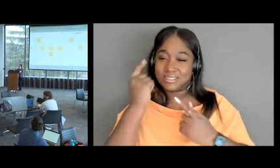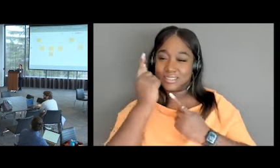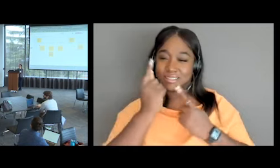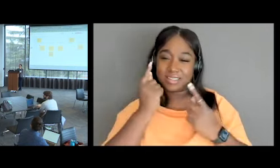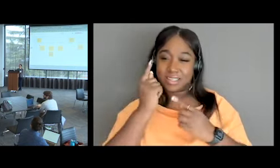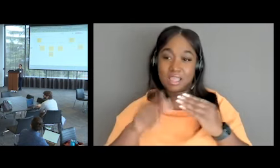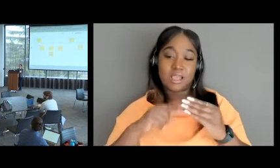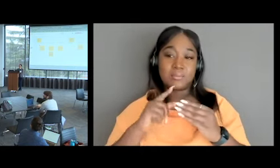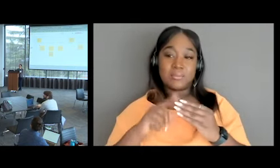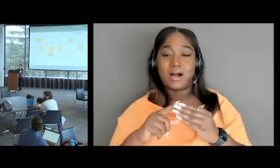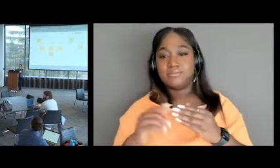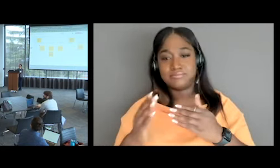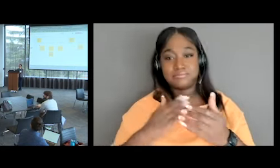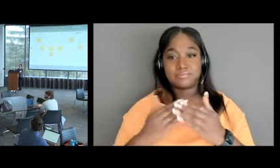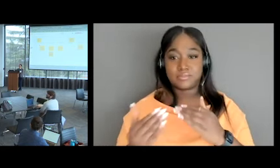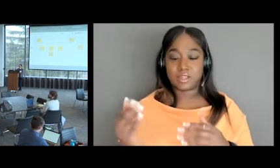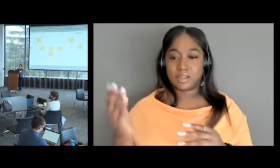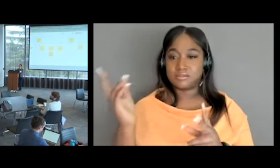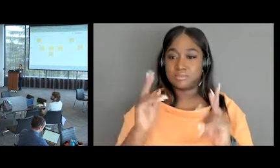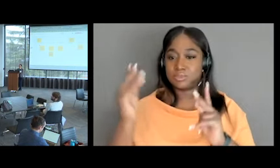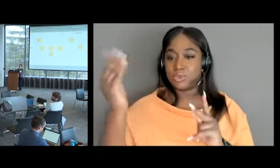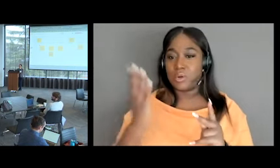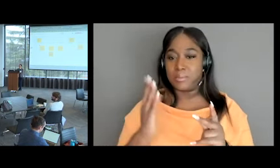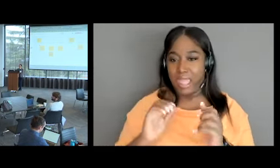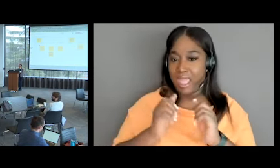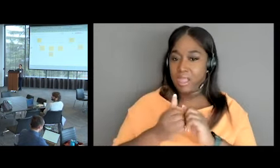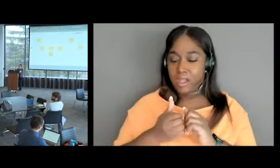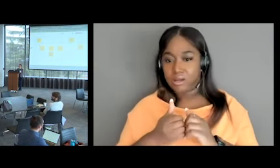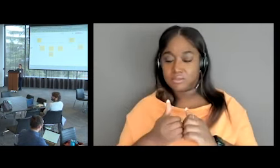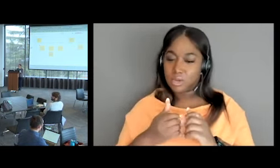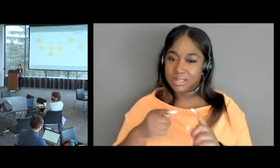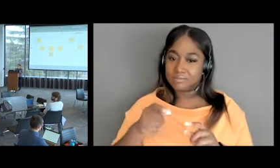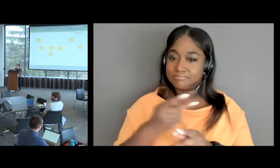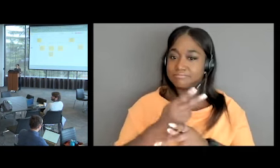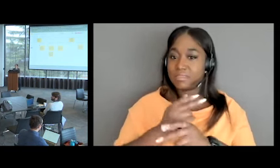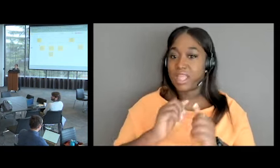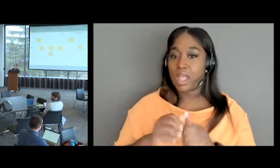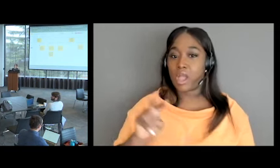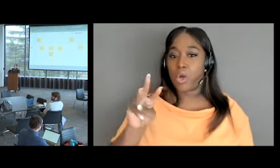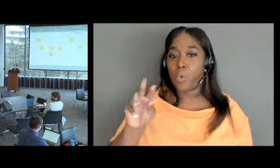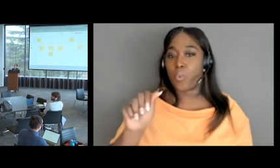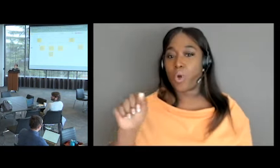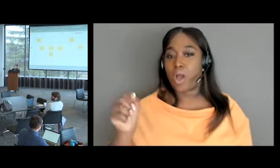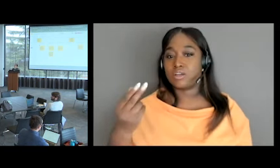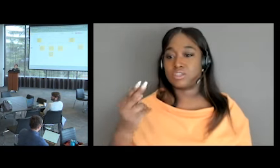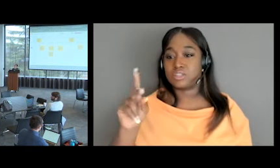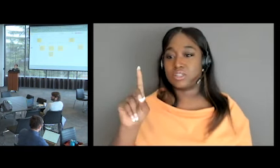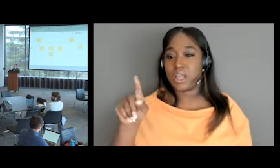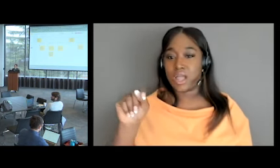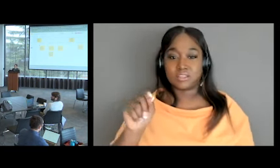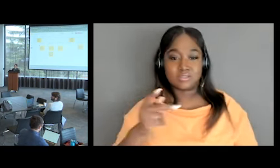to figure out how WashDOT should apply certain state laws, until Front and Centered wrote a